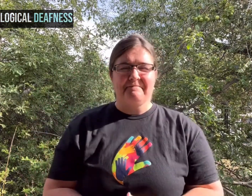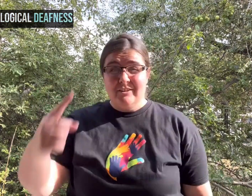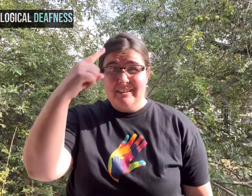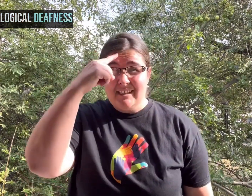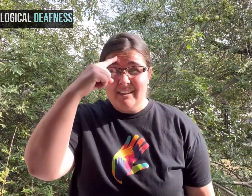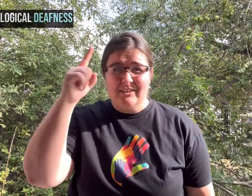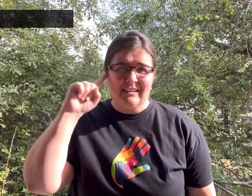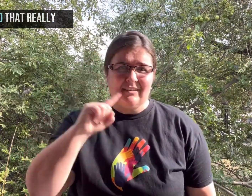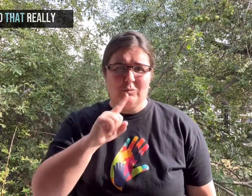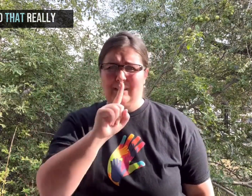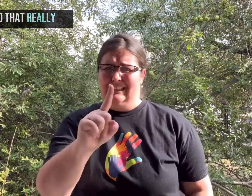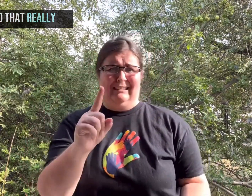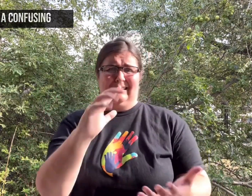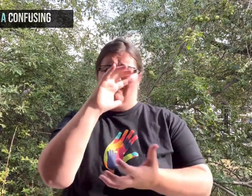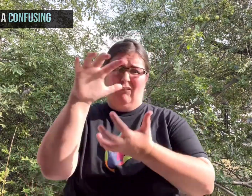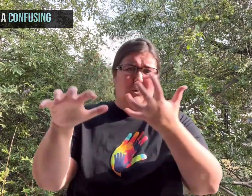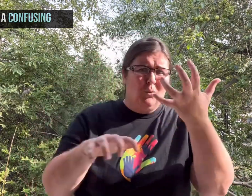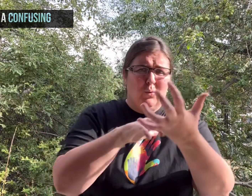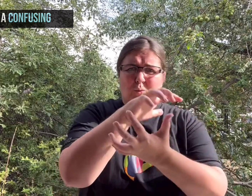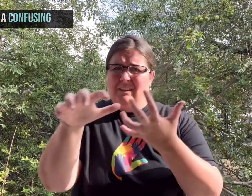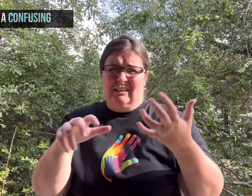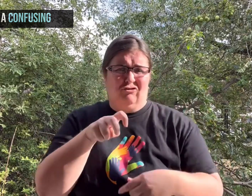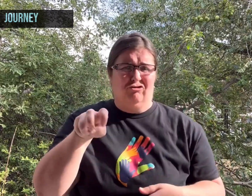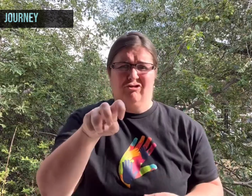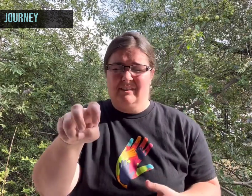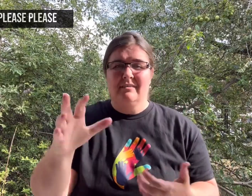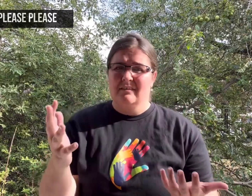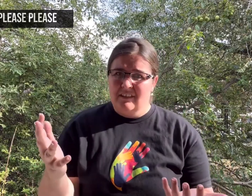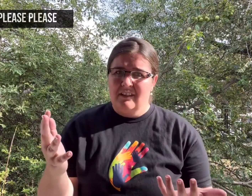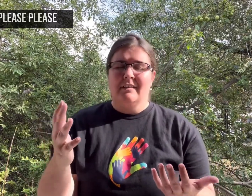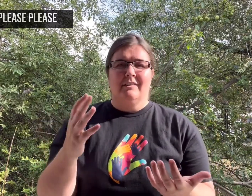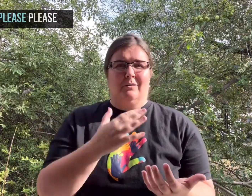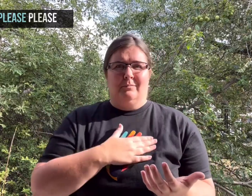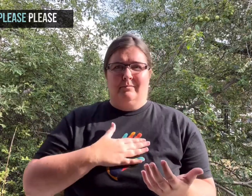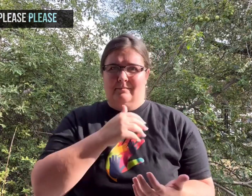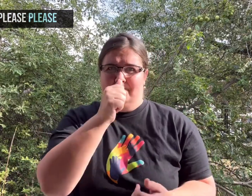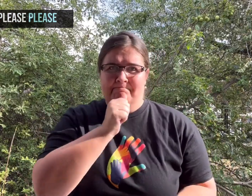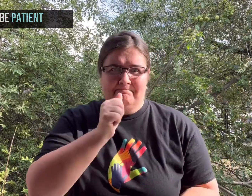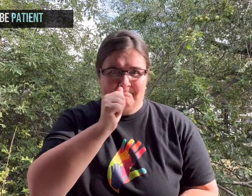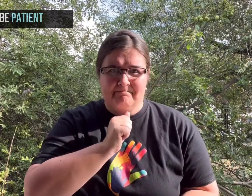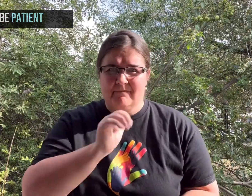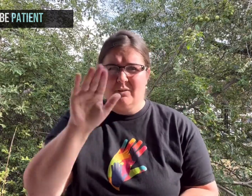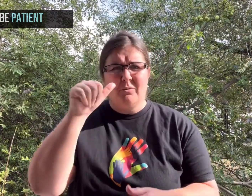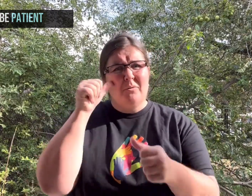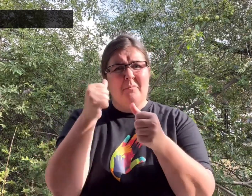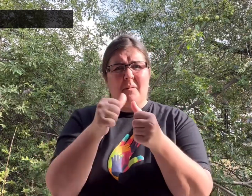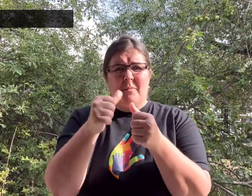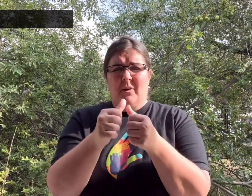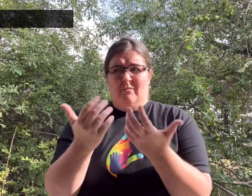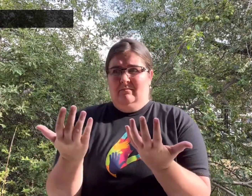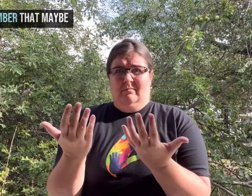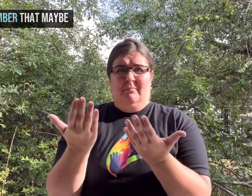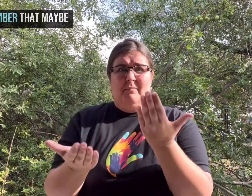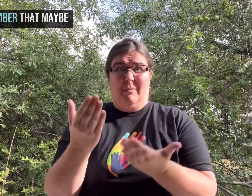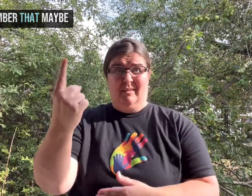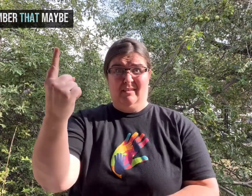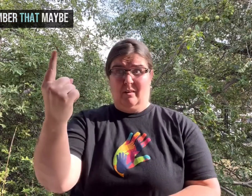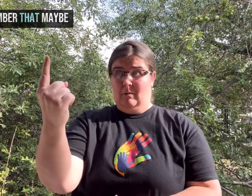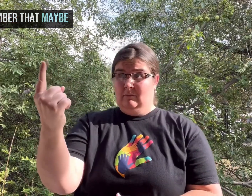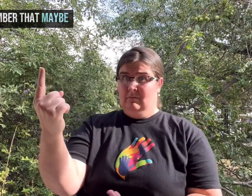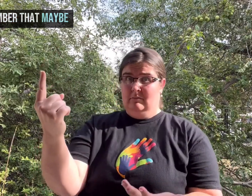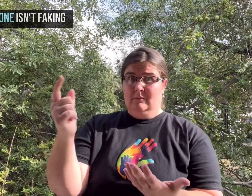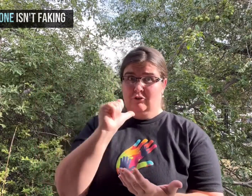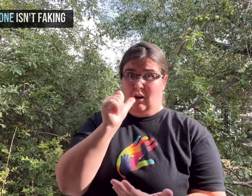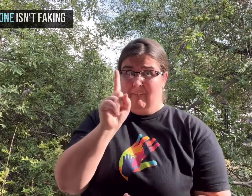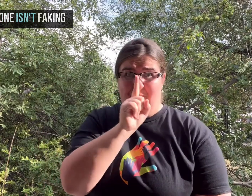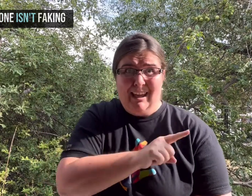psychological deafness. And that really is a confusing journey. So please be patient. Remember that